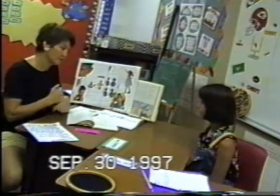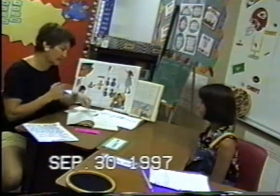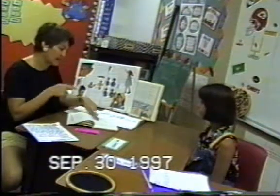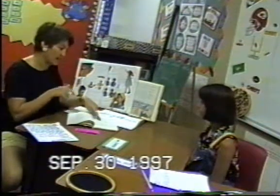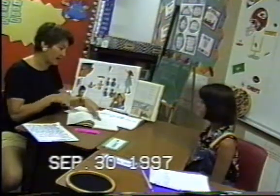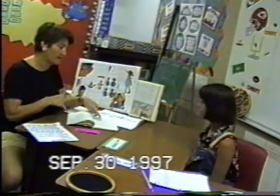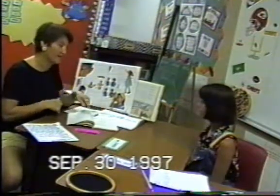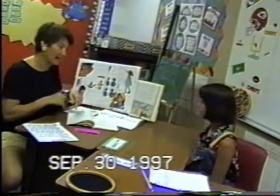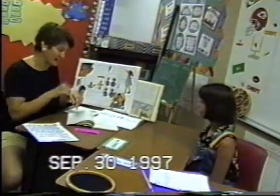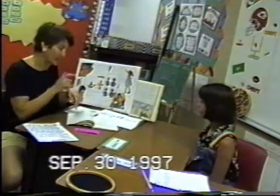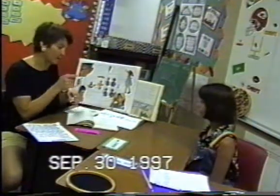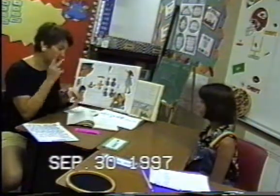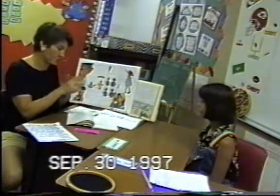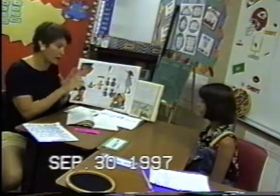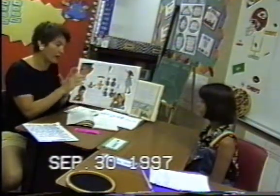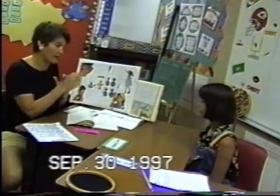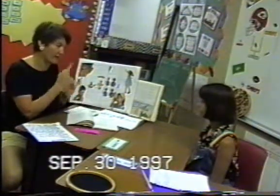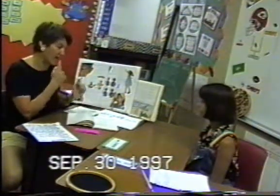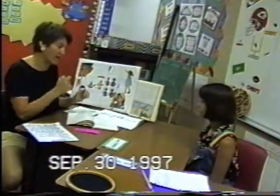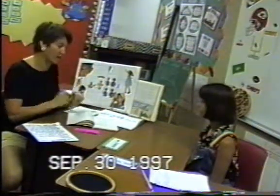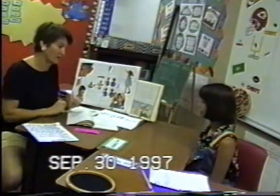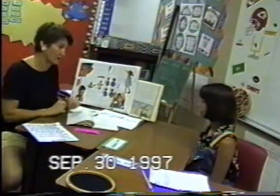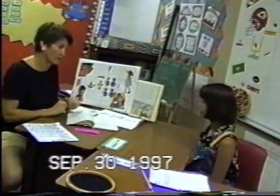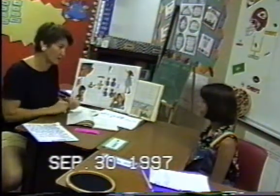what's that? Tongue. That's a picture of a tongue.